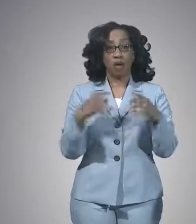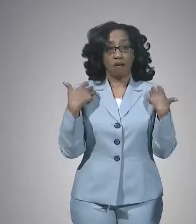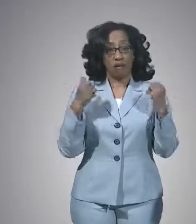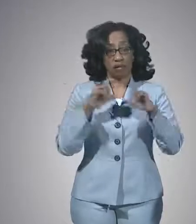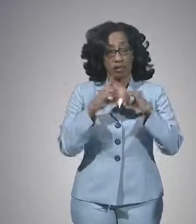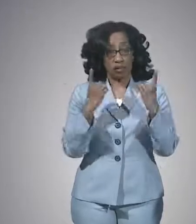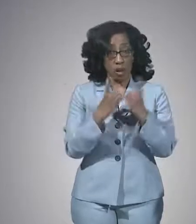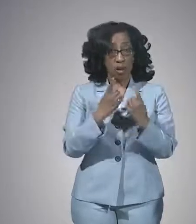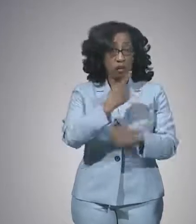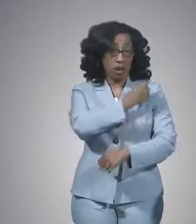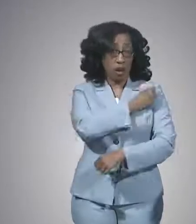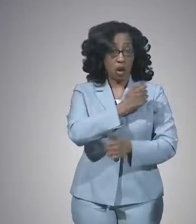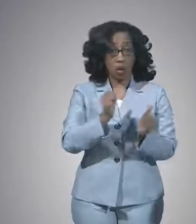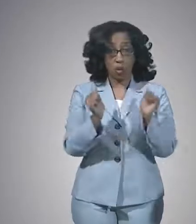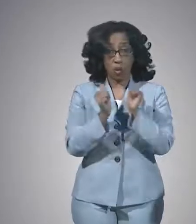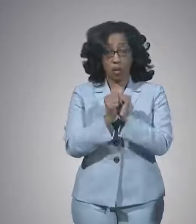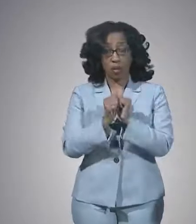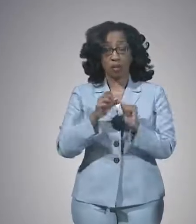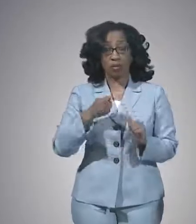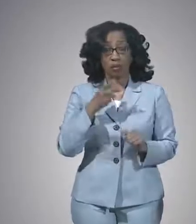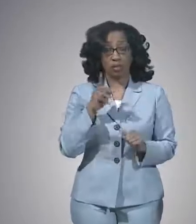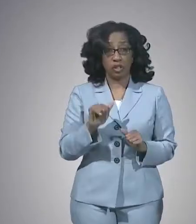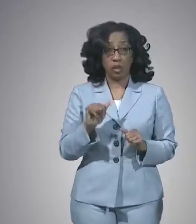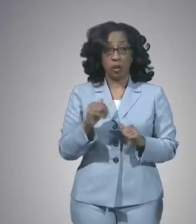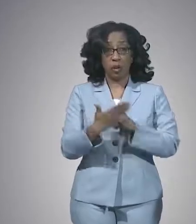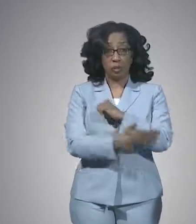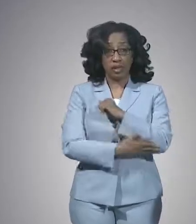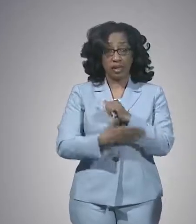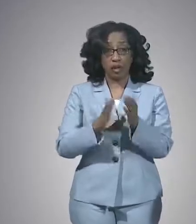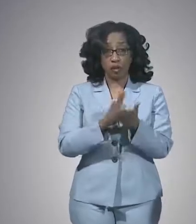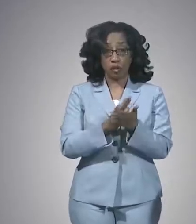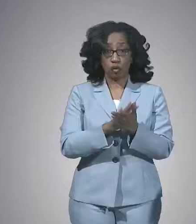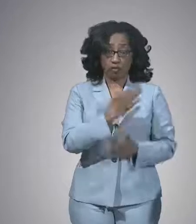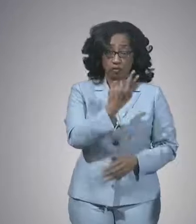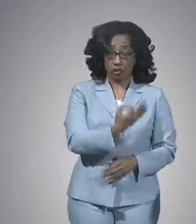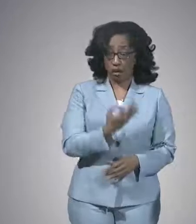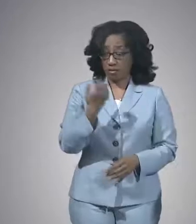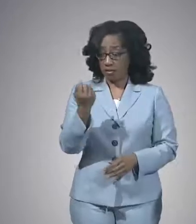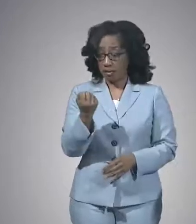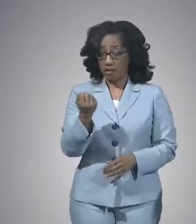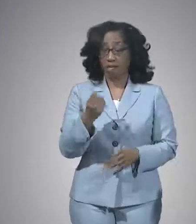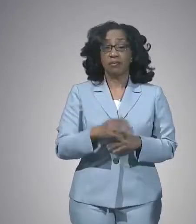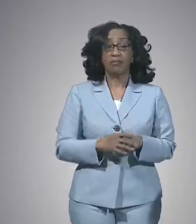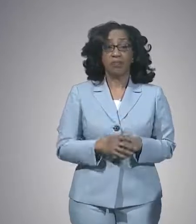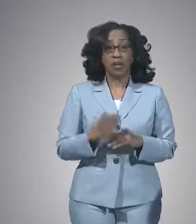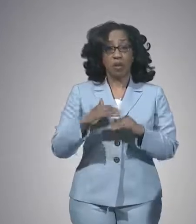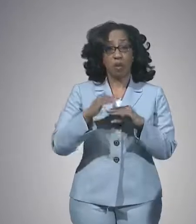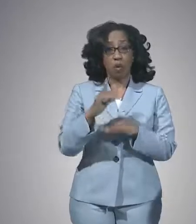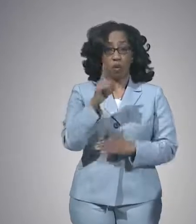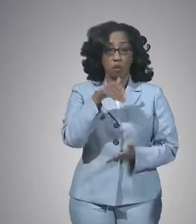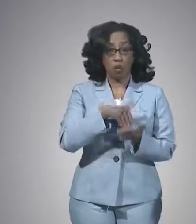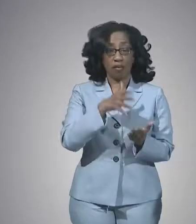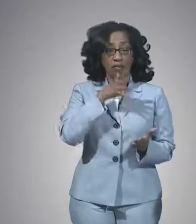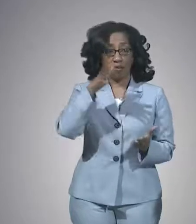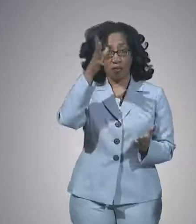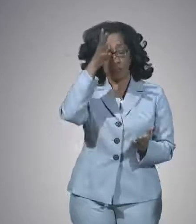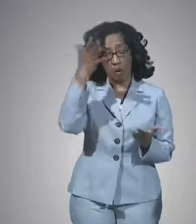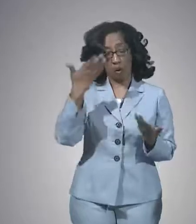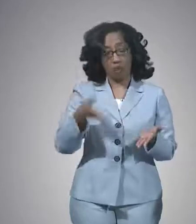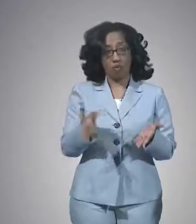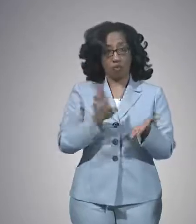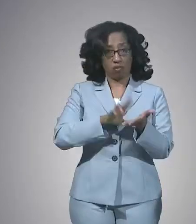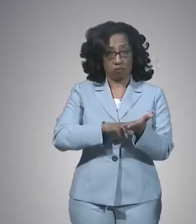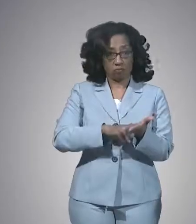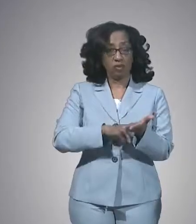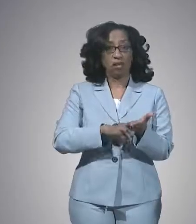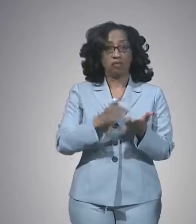in collaboration with Shelby County Schools this Friday and Saturday. More than 1,000 parents have signed up to